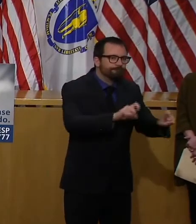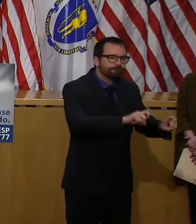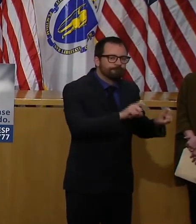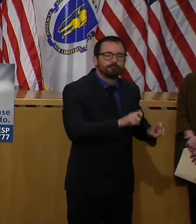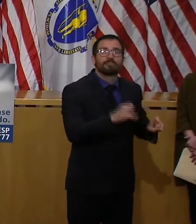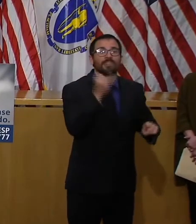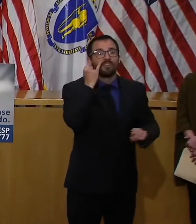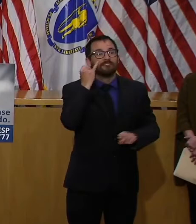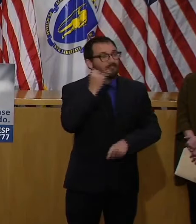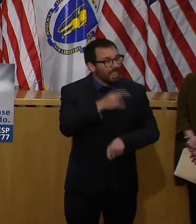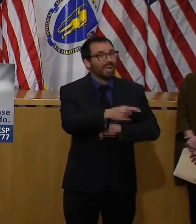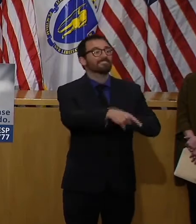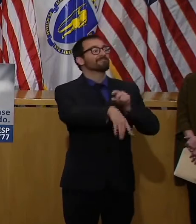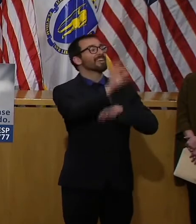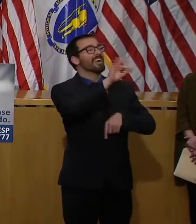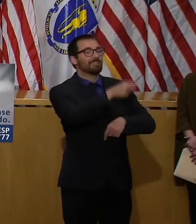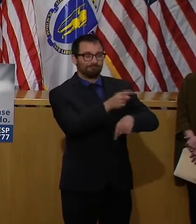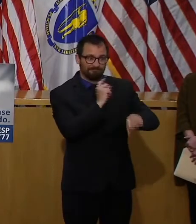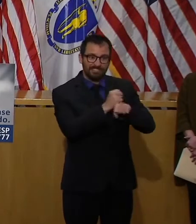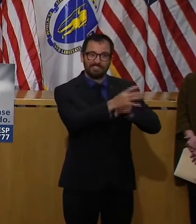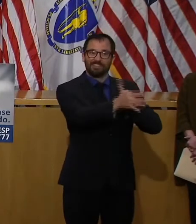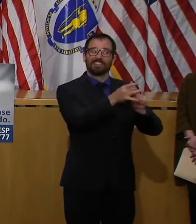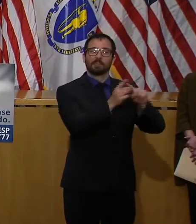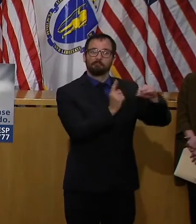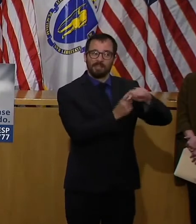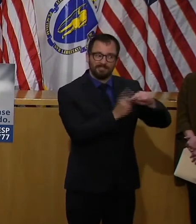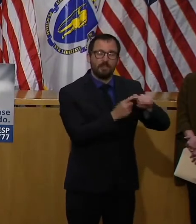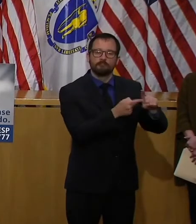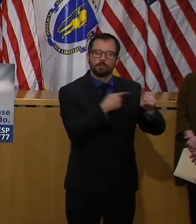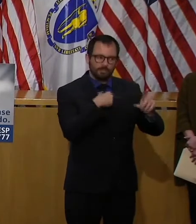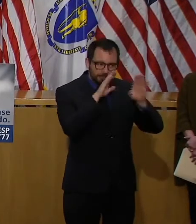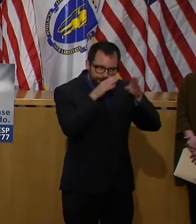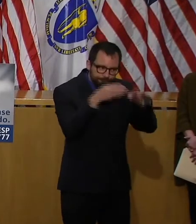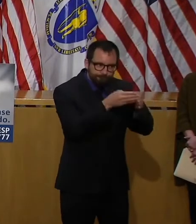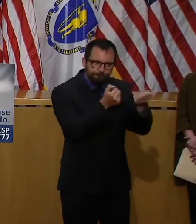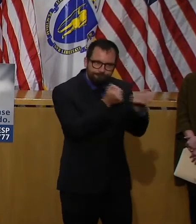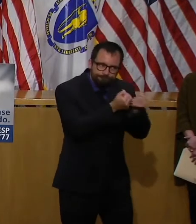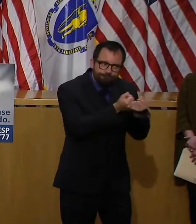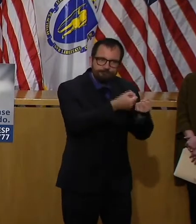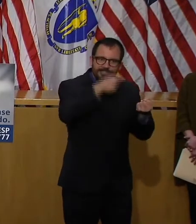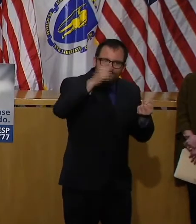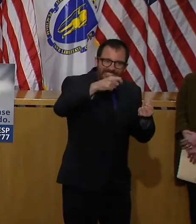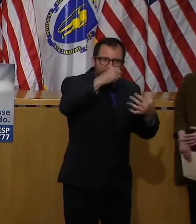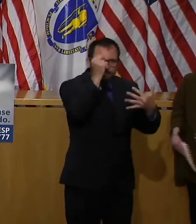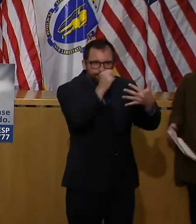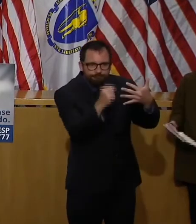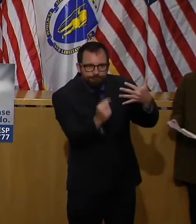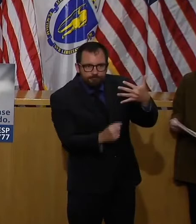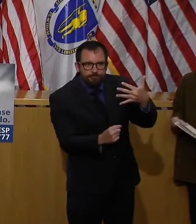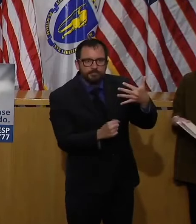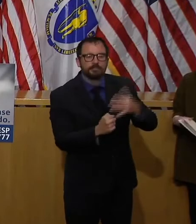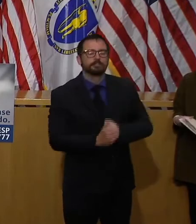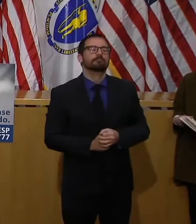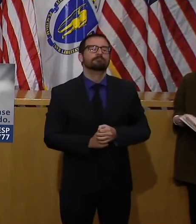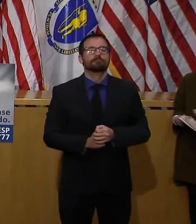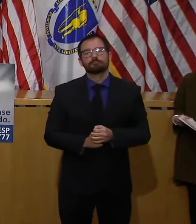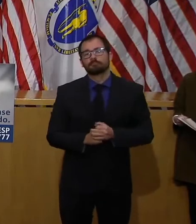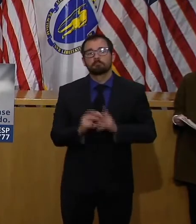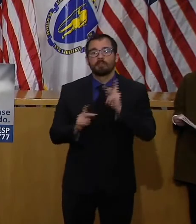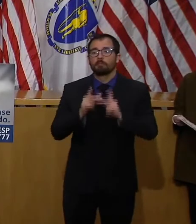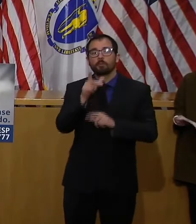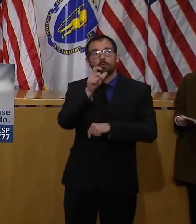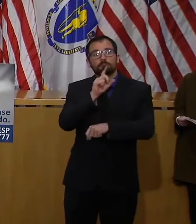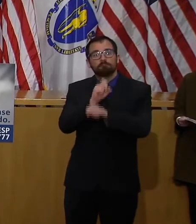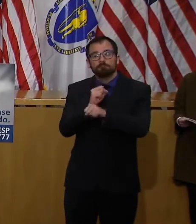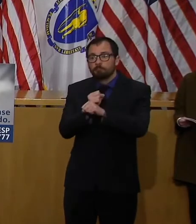to the virus and get ahead of it, we also need to identify confirmed cases and the people they might have been exposed to, their so-called close